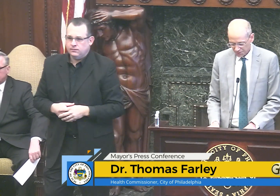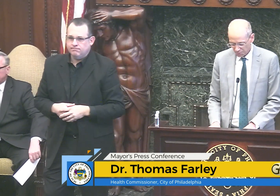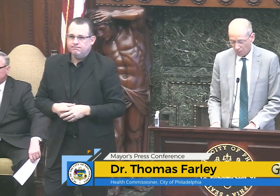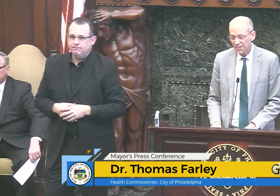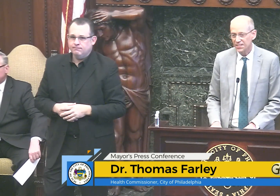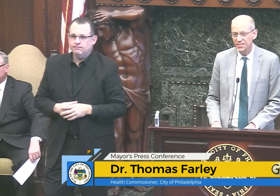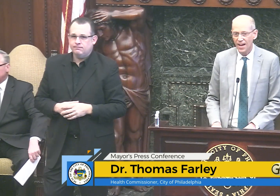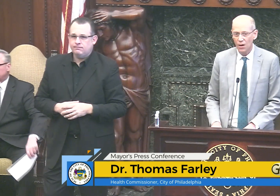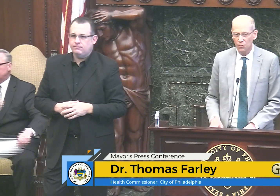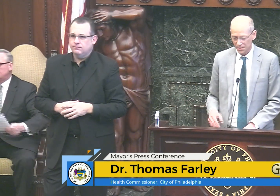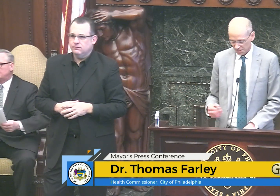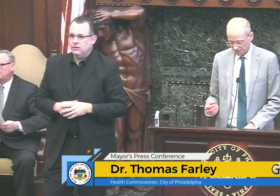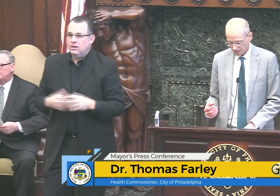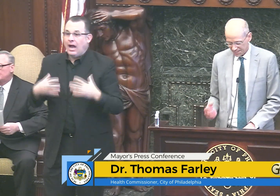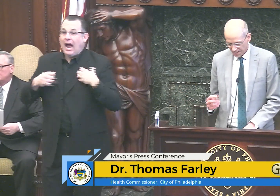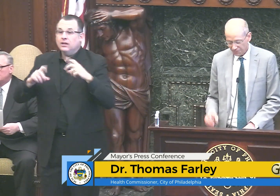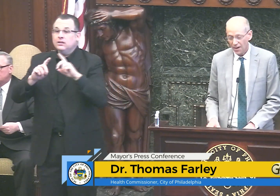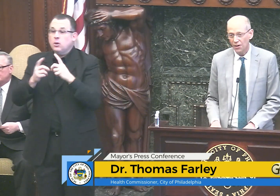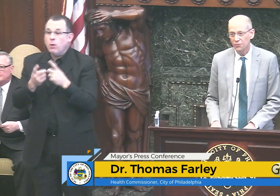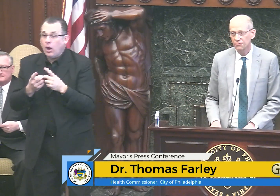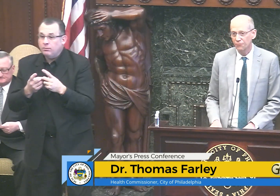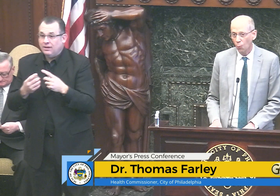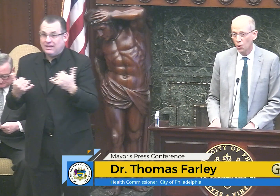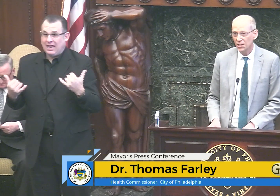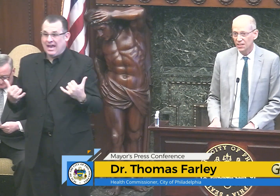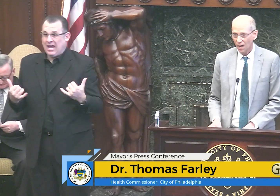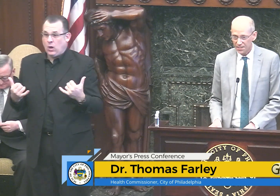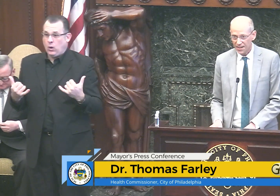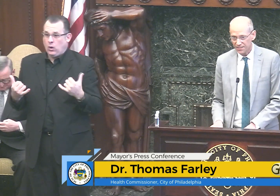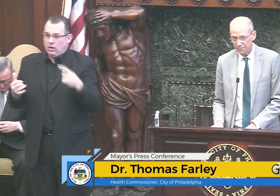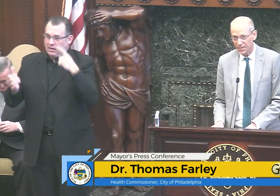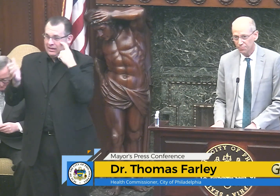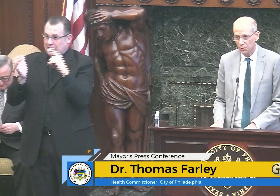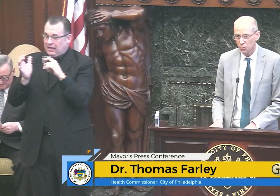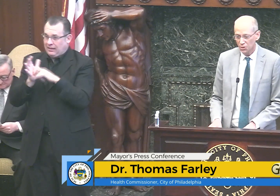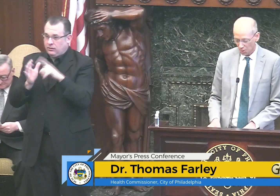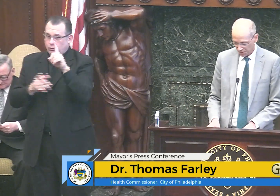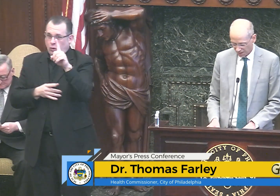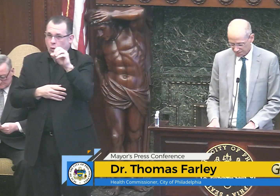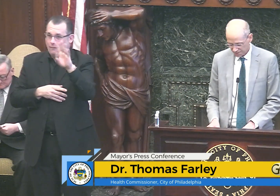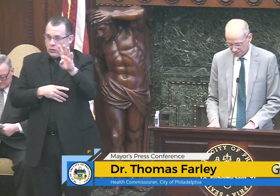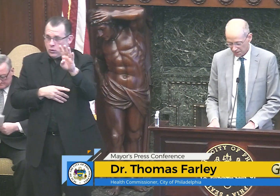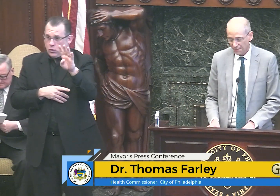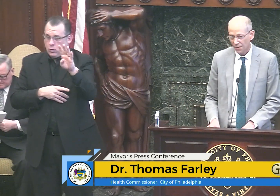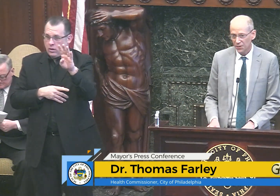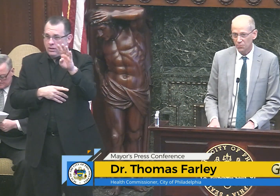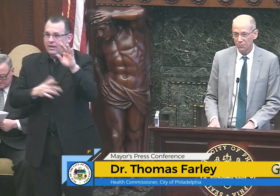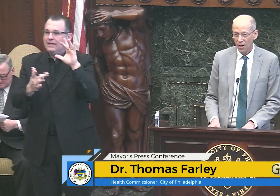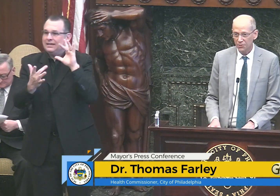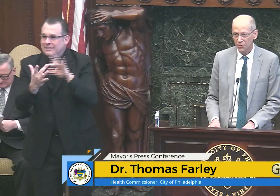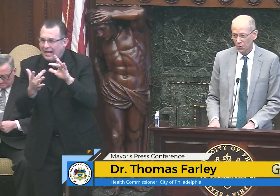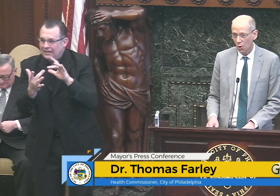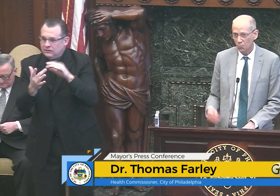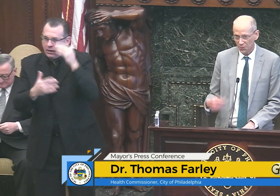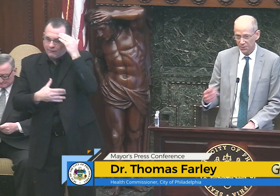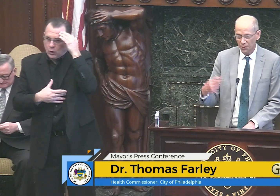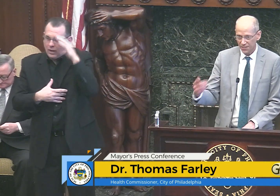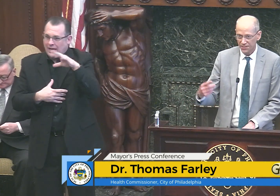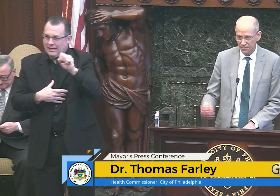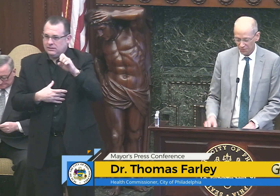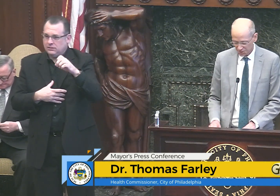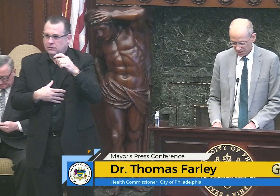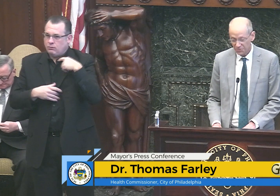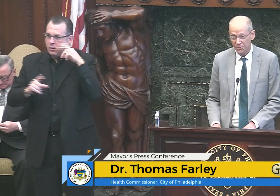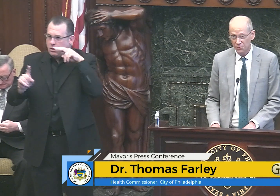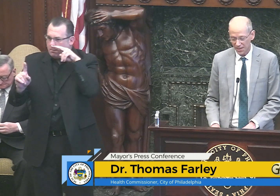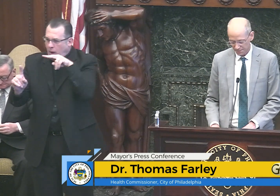The health department is now identified 104 contacts of people who were known cases. They're either being monitored at home or in the